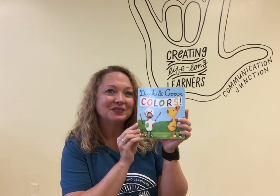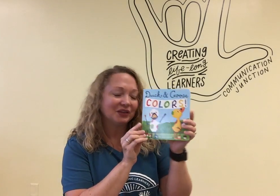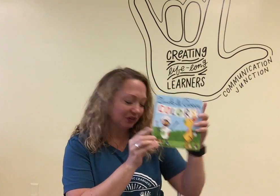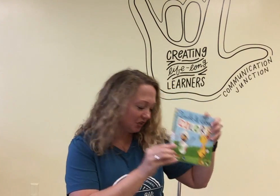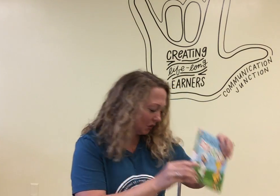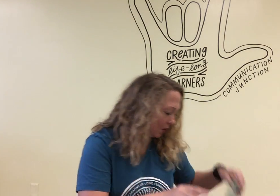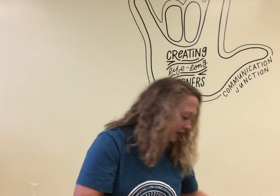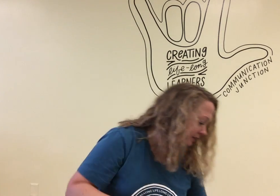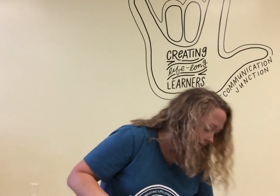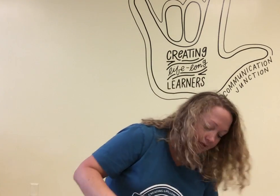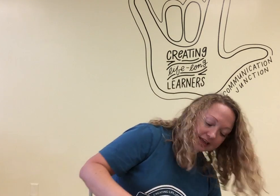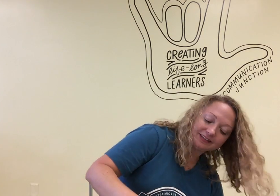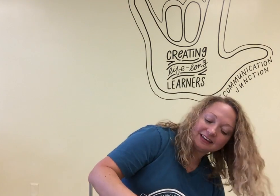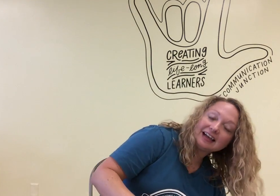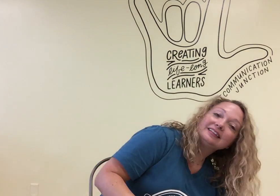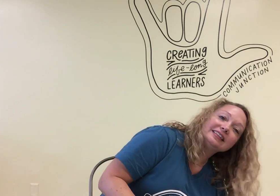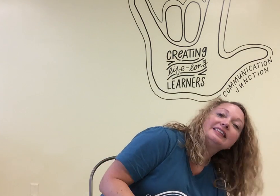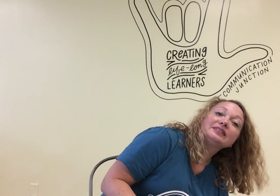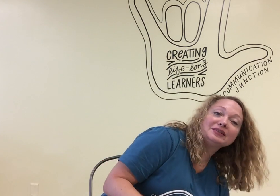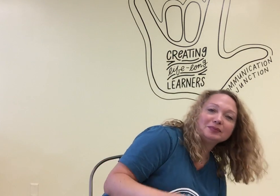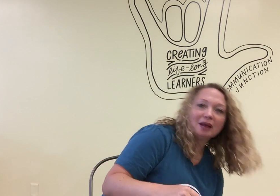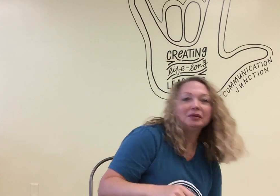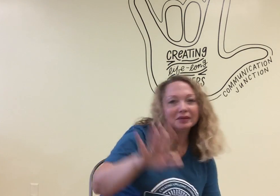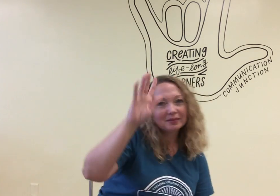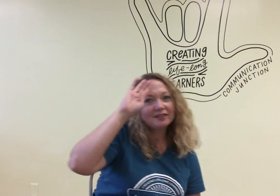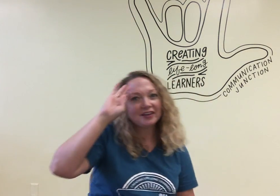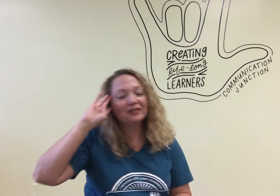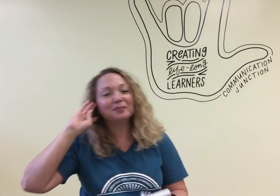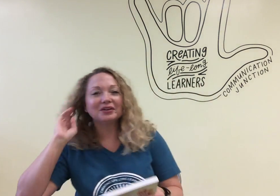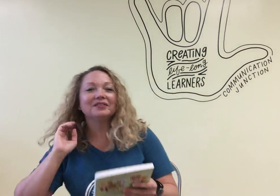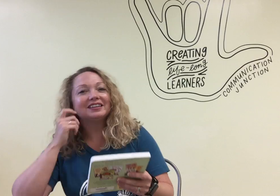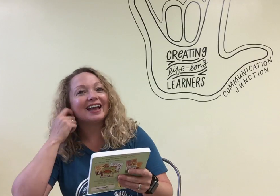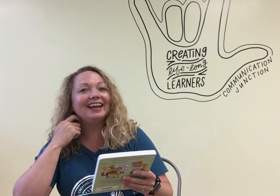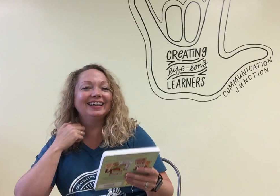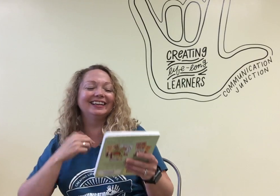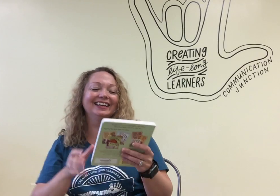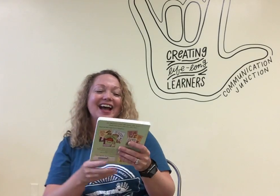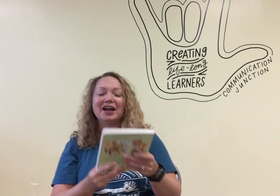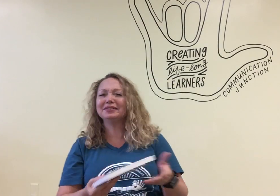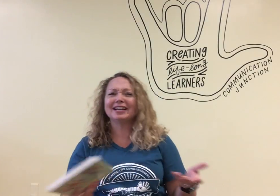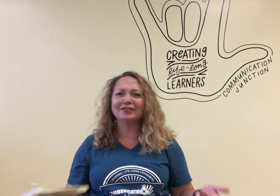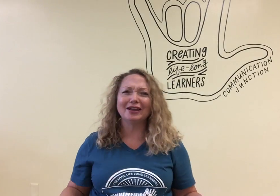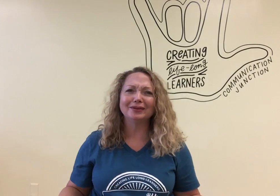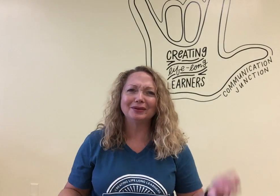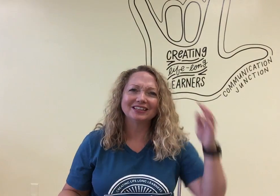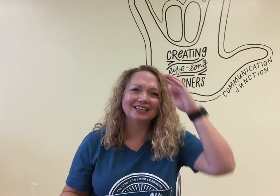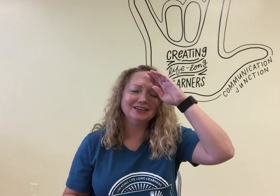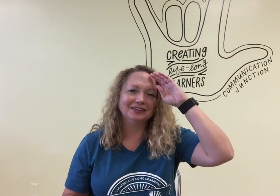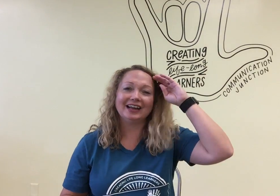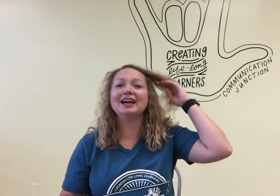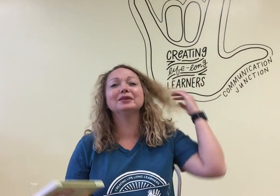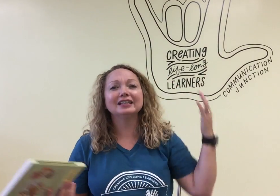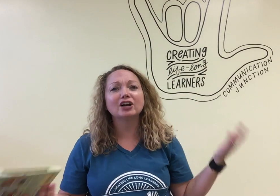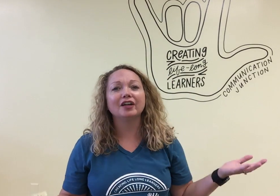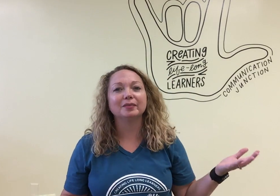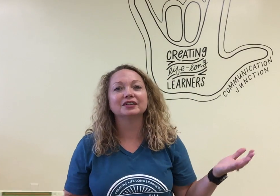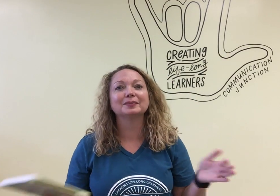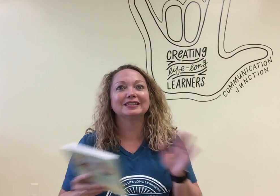Another cute one. And then lastly, this one's probably my favorite book of the day. I always have a favorite book of the day, don't I? I really like all the books, but this